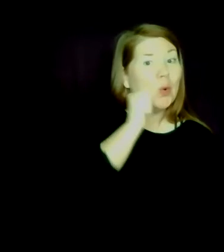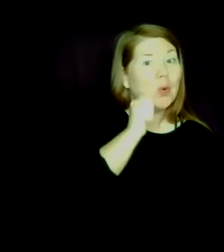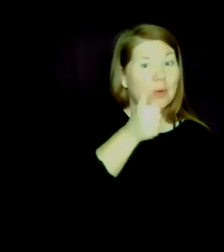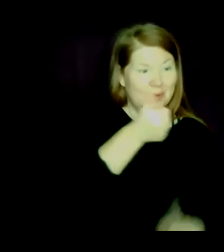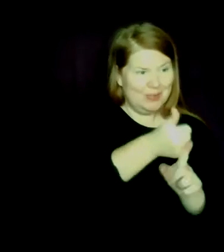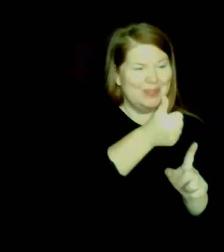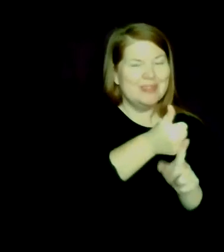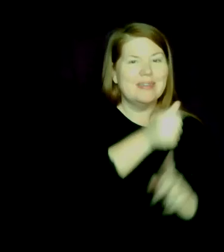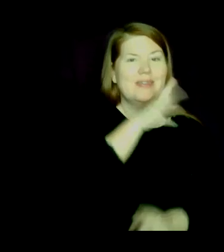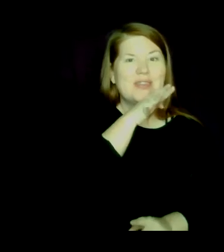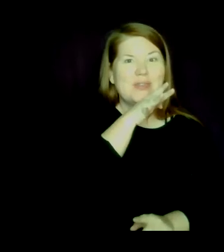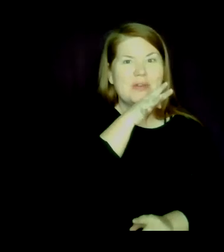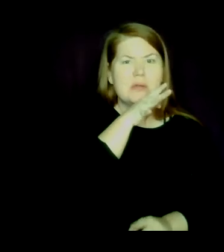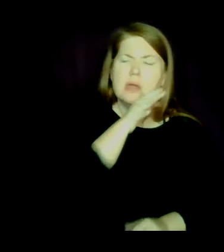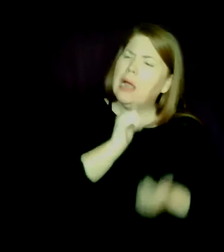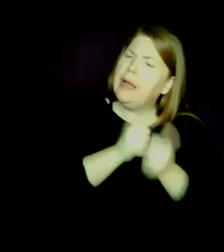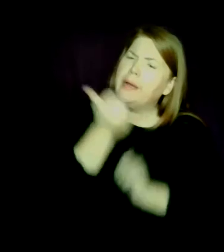that?